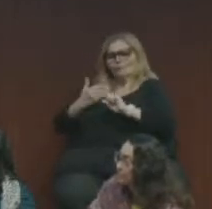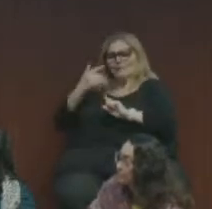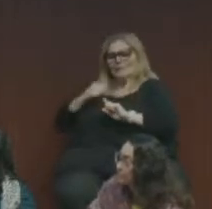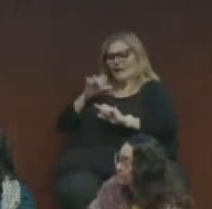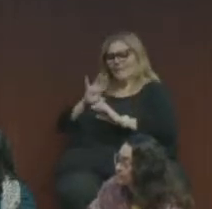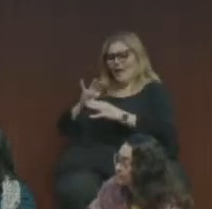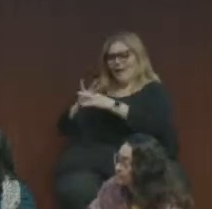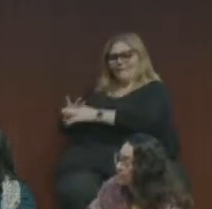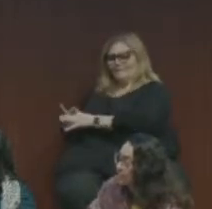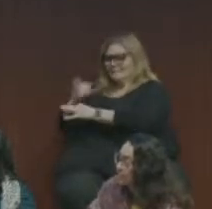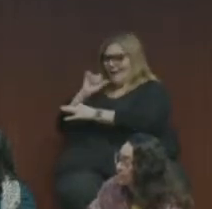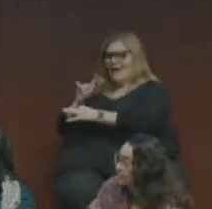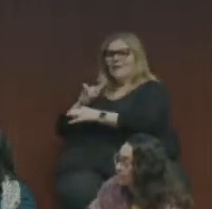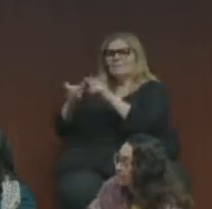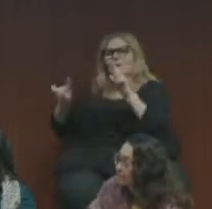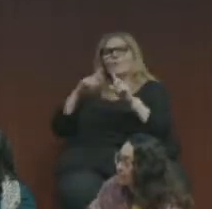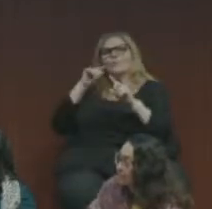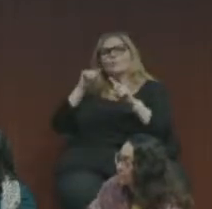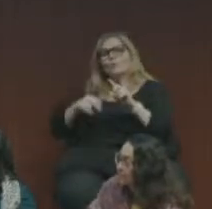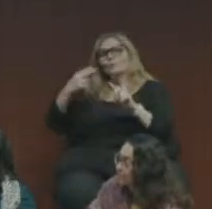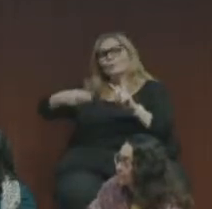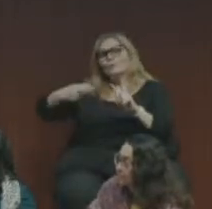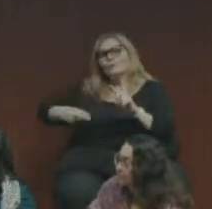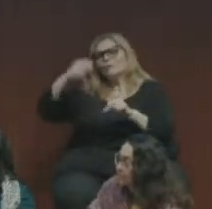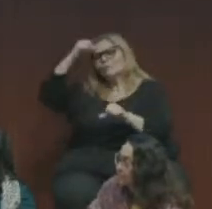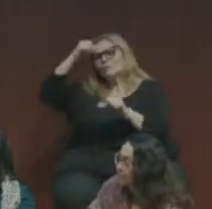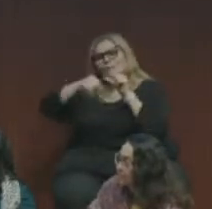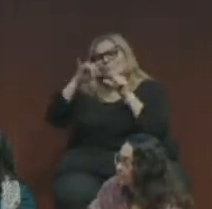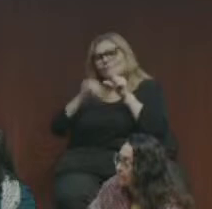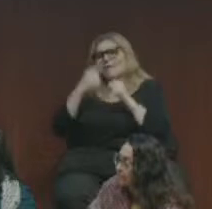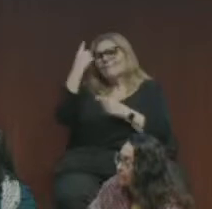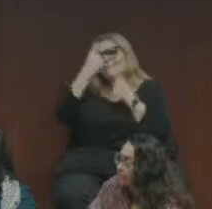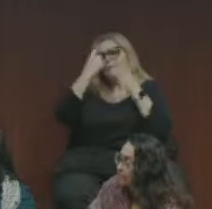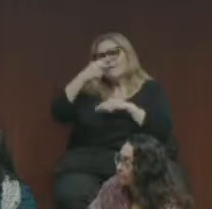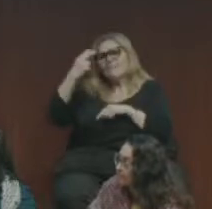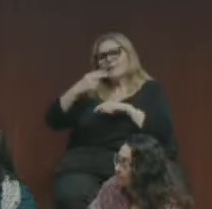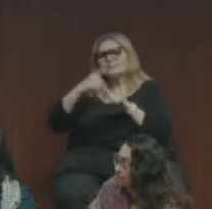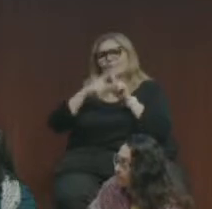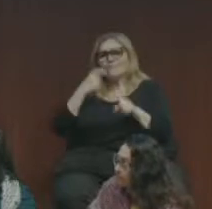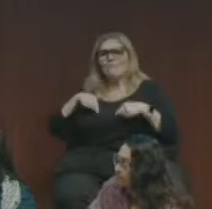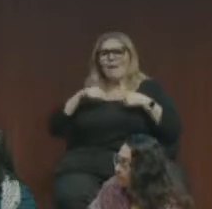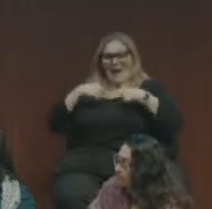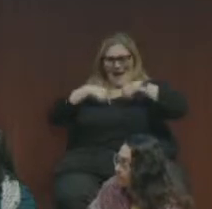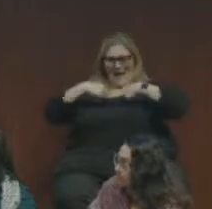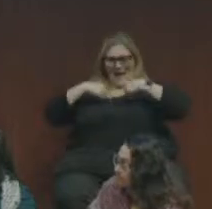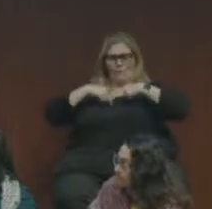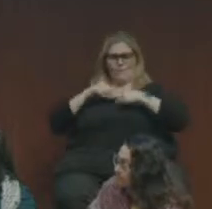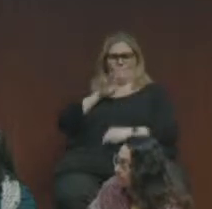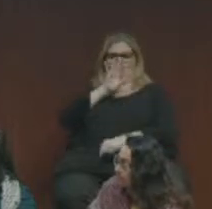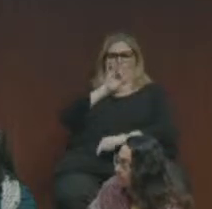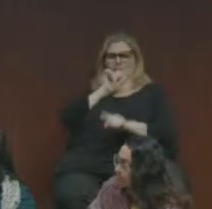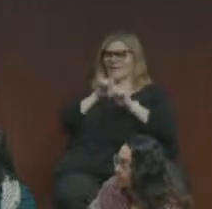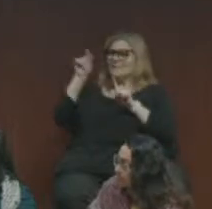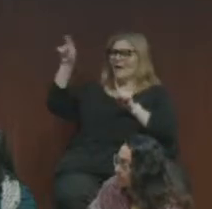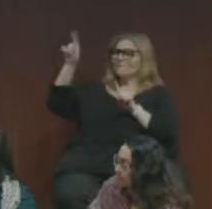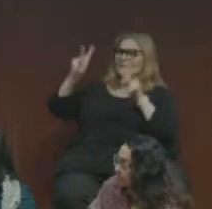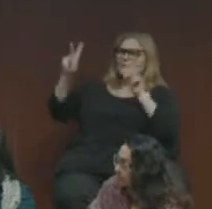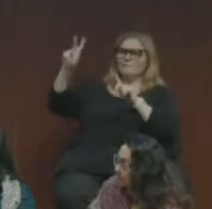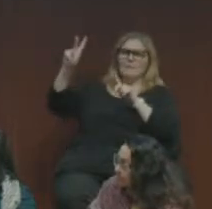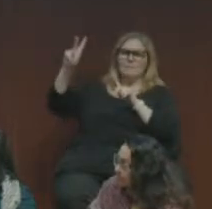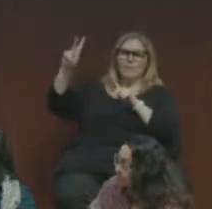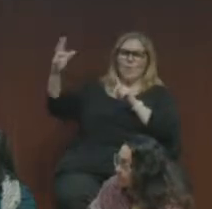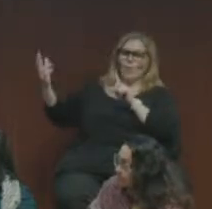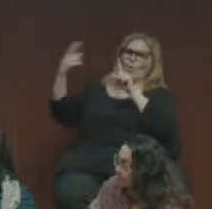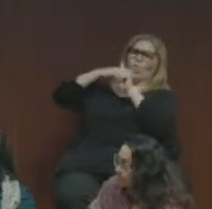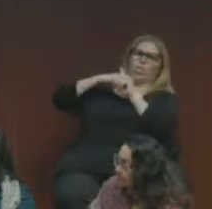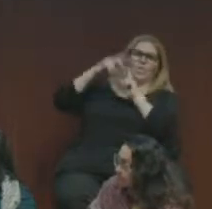therefore, when you look to the history, you need to think about the history from our own voices, not from the voices that has been imposed